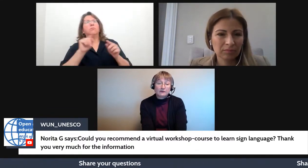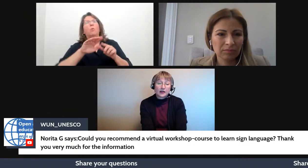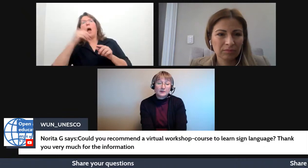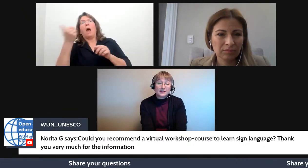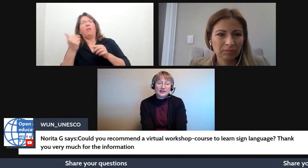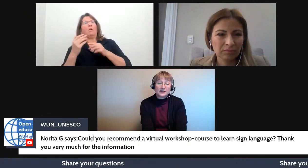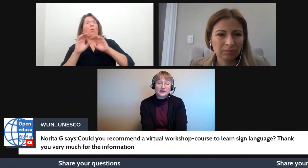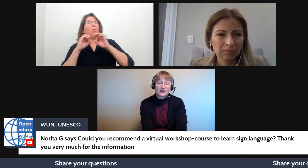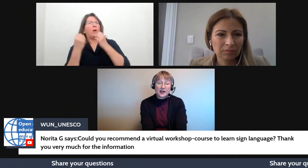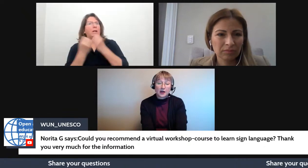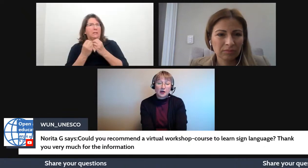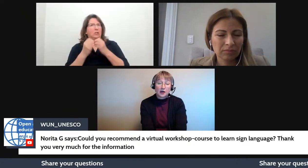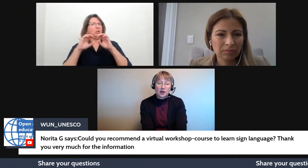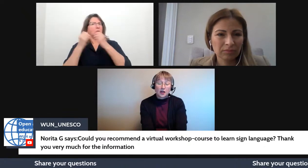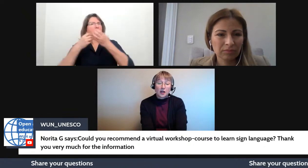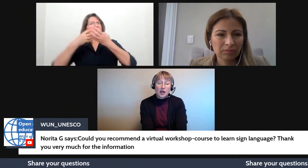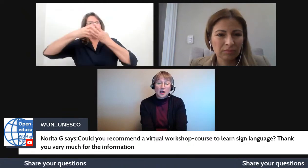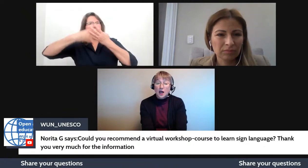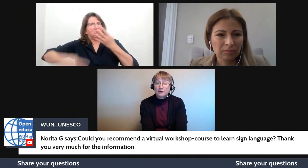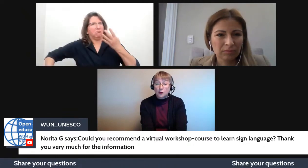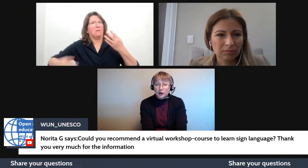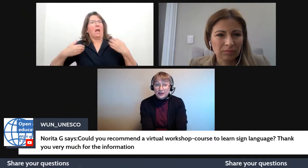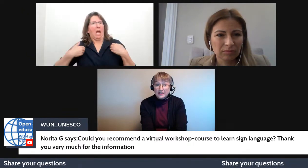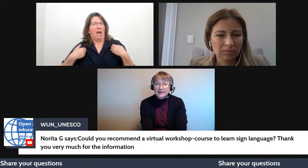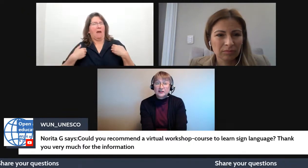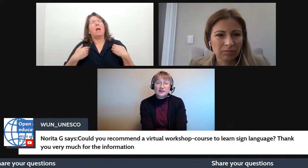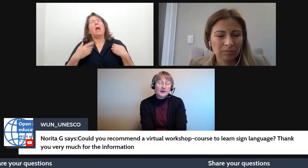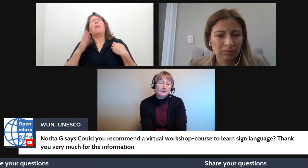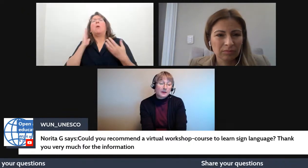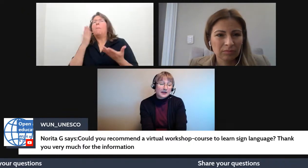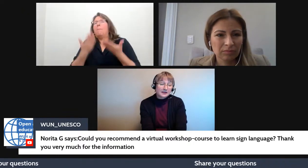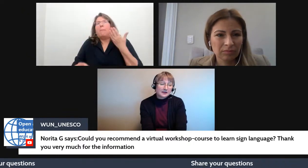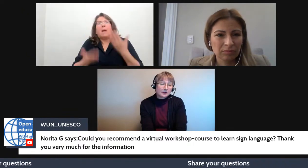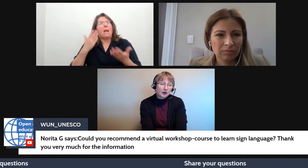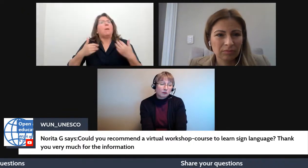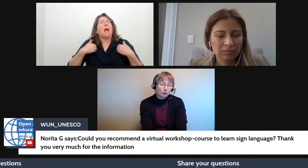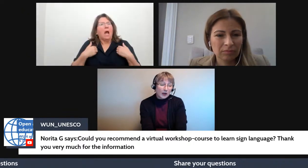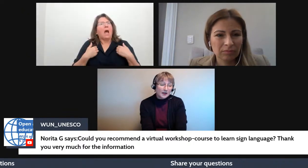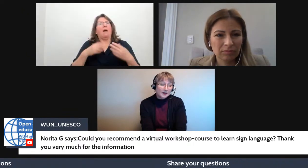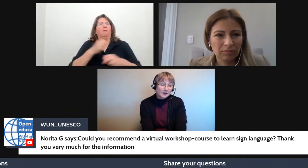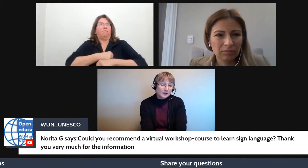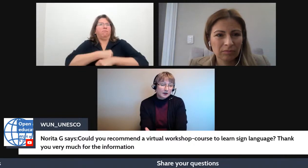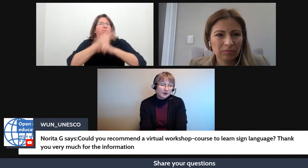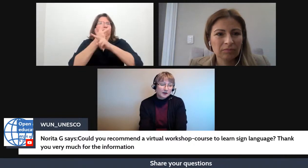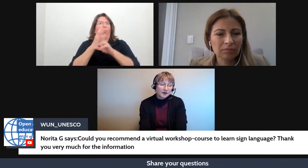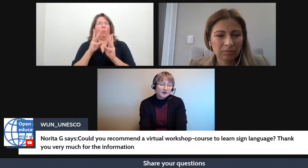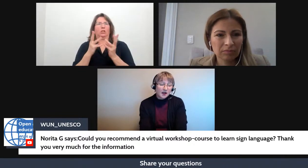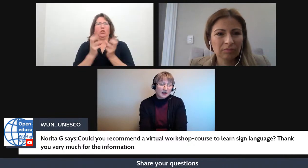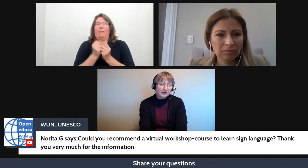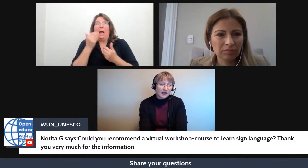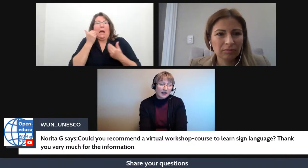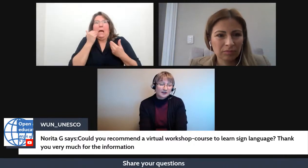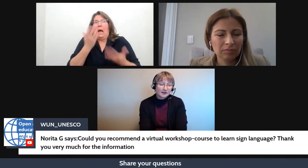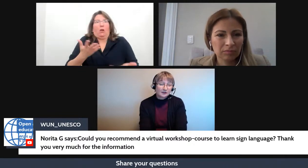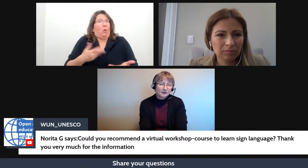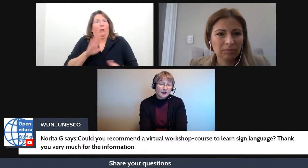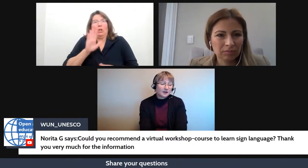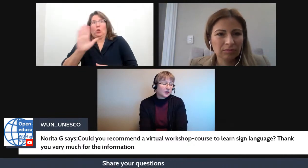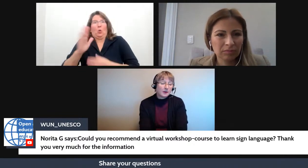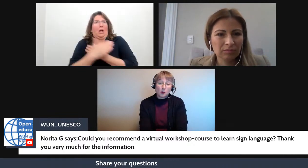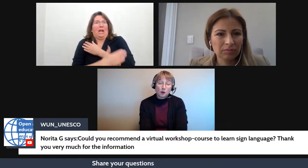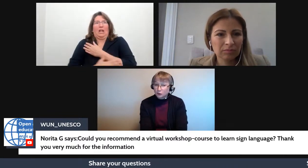And they might have recommendations there of organizations that might run this kind of